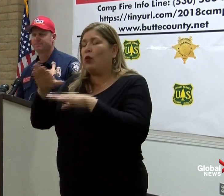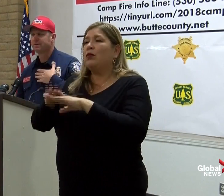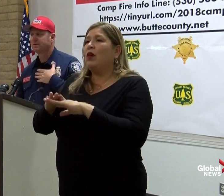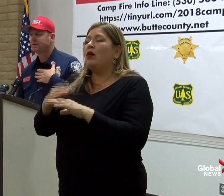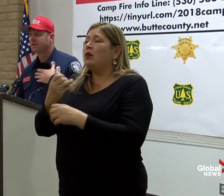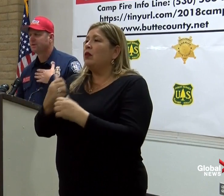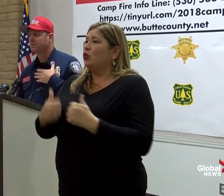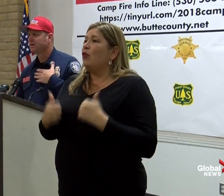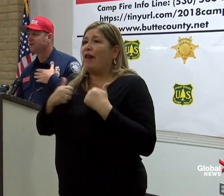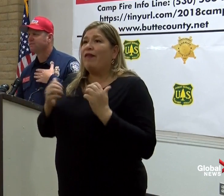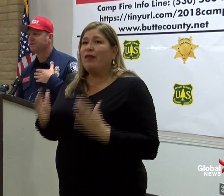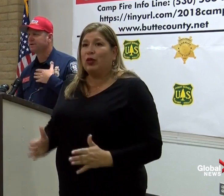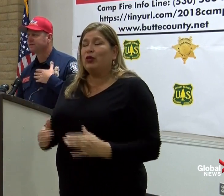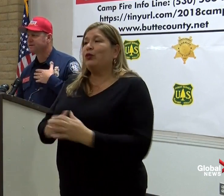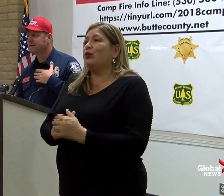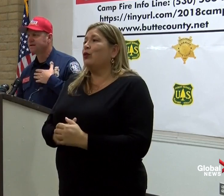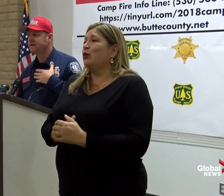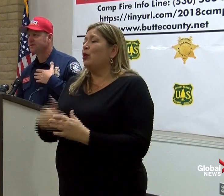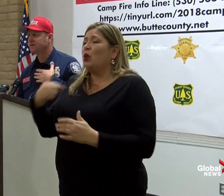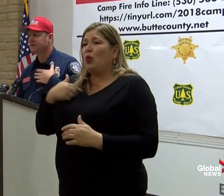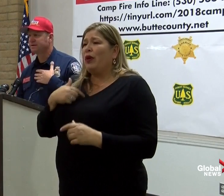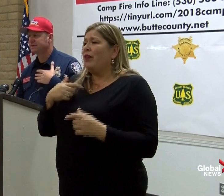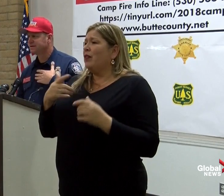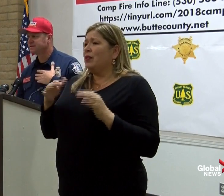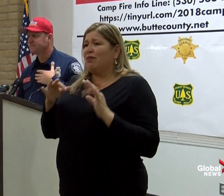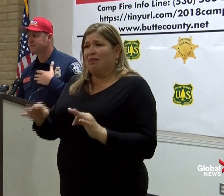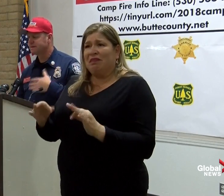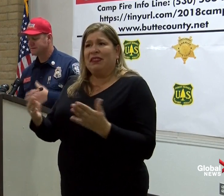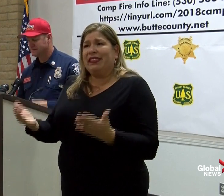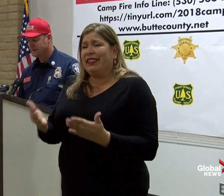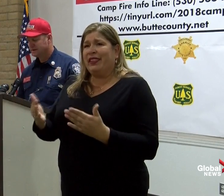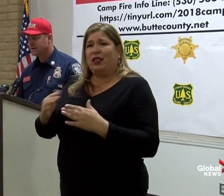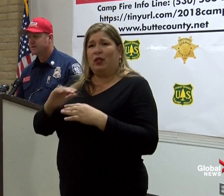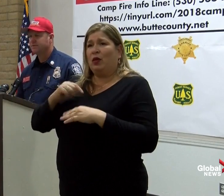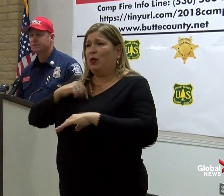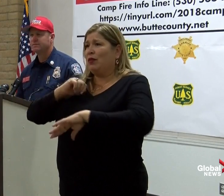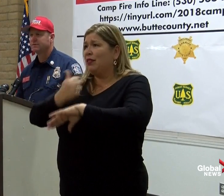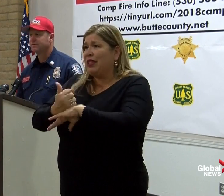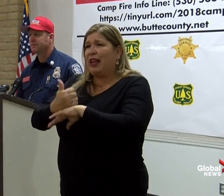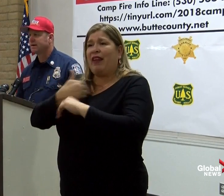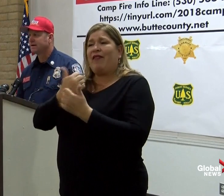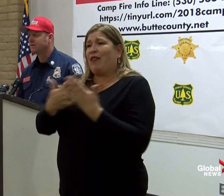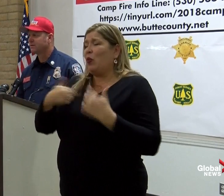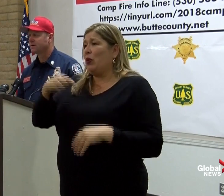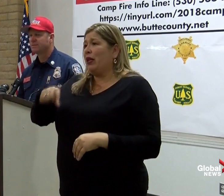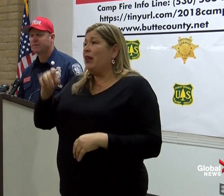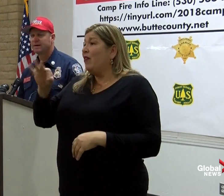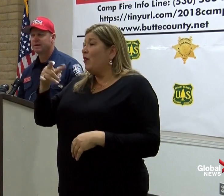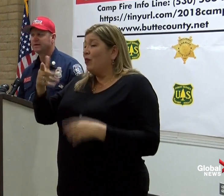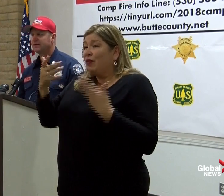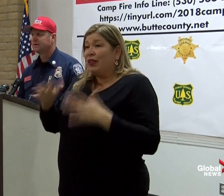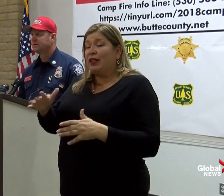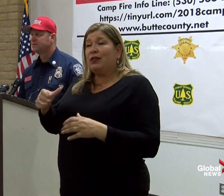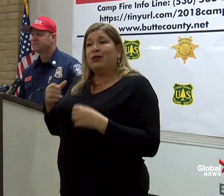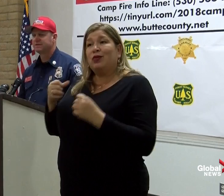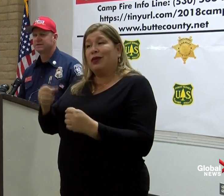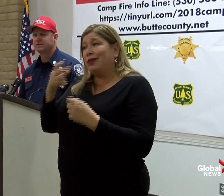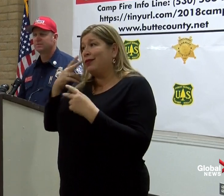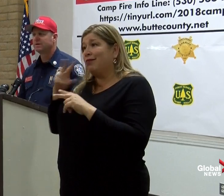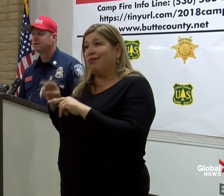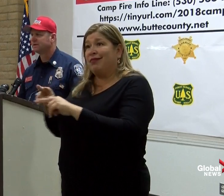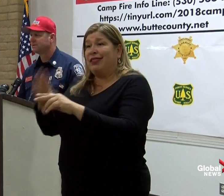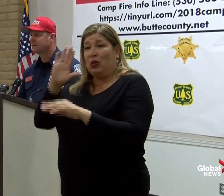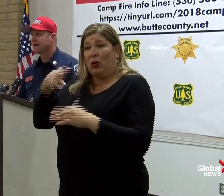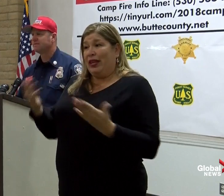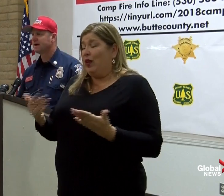survivors. We are fully contained here at the incident base. If you have driven by or come by, you've seen